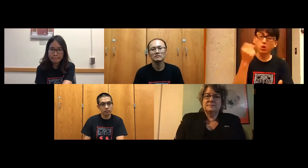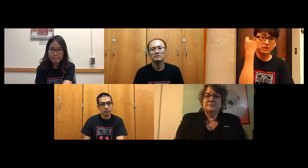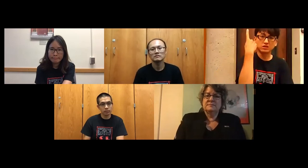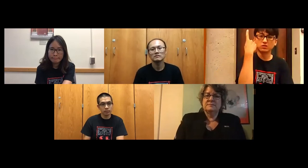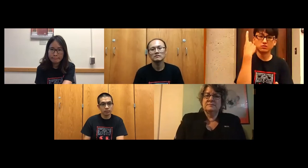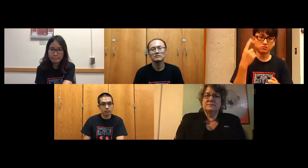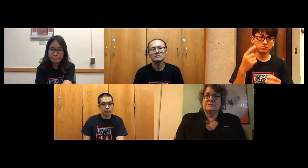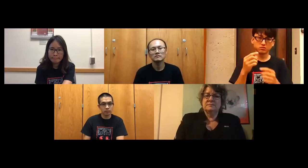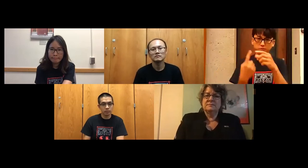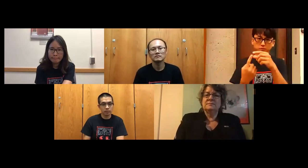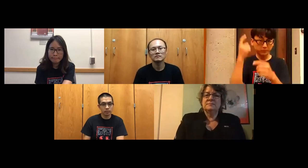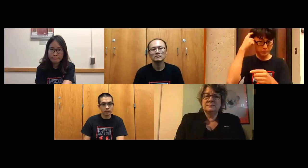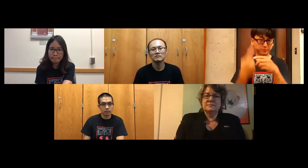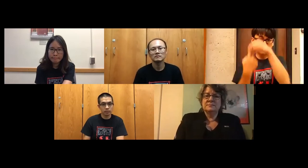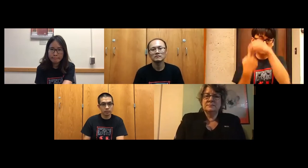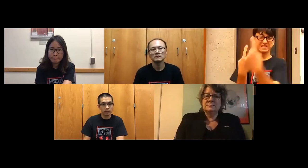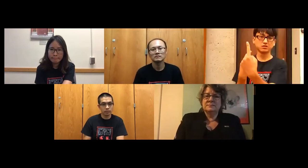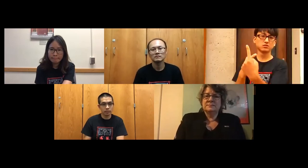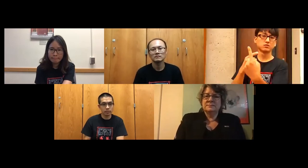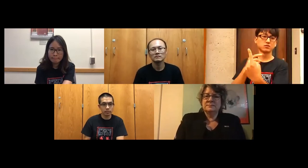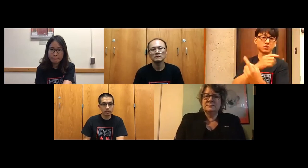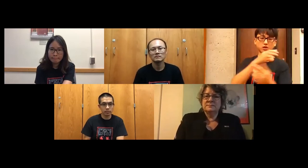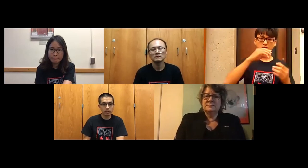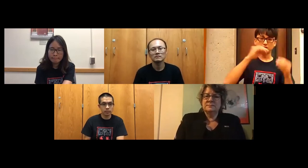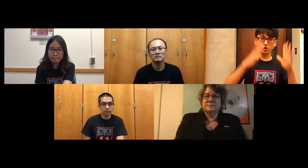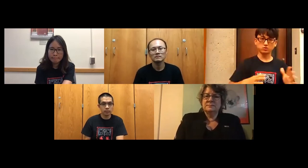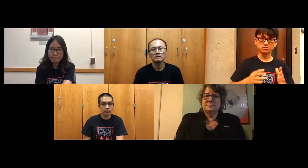teaching. Like if somebody didn't understand,